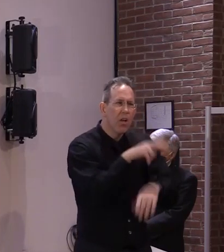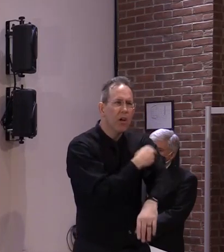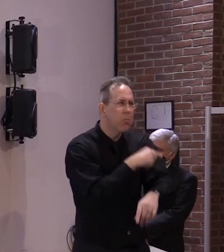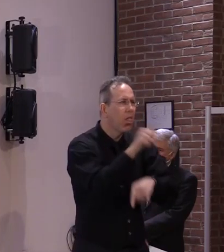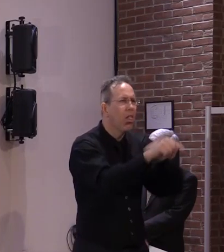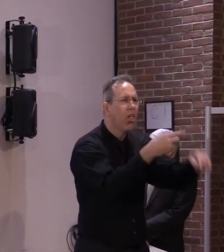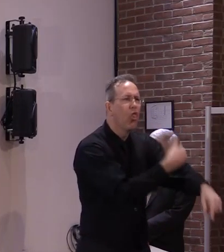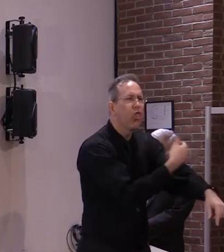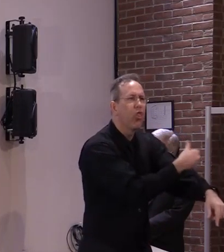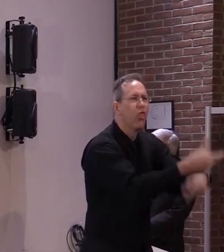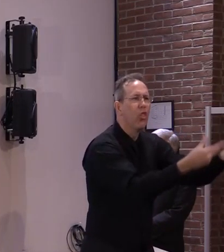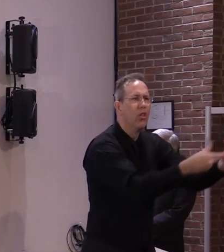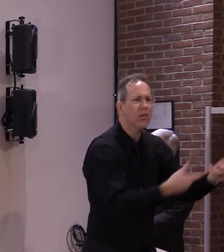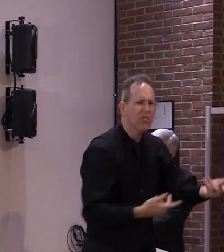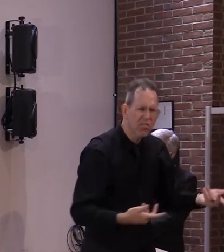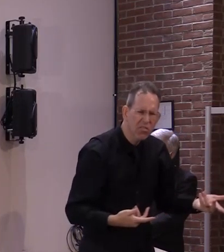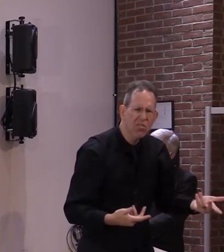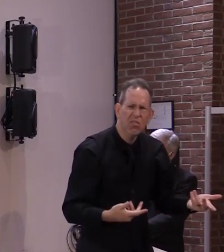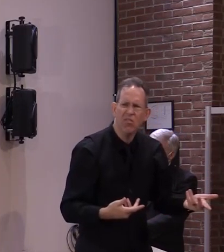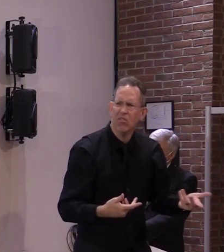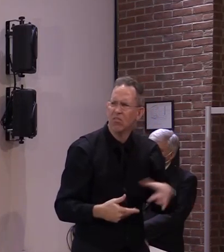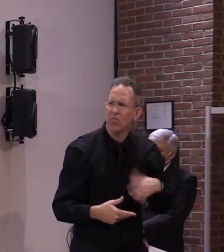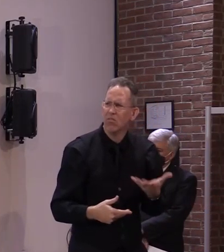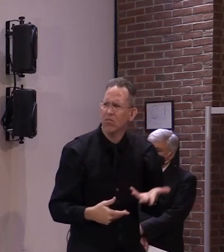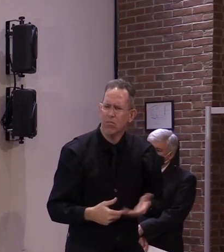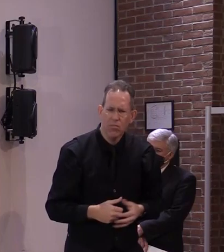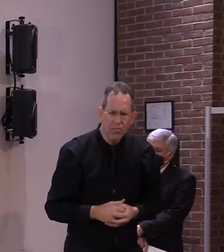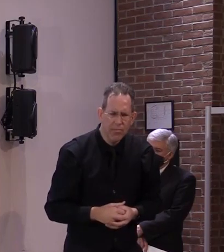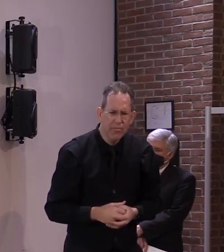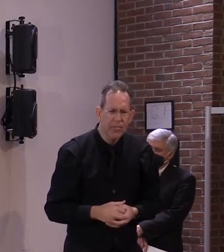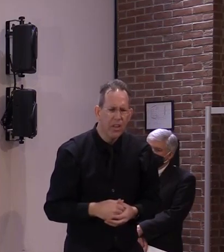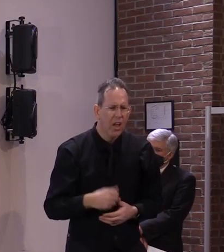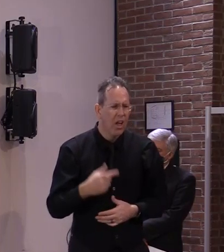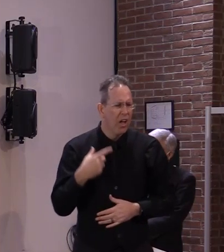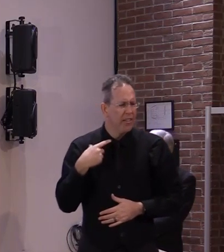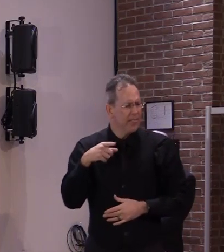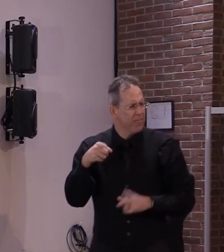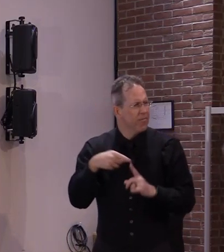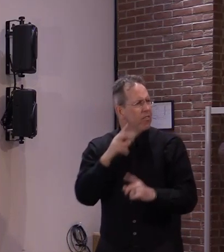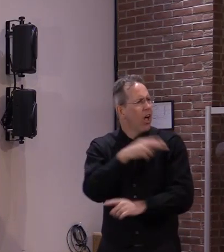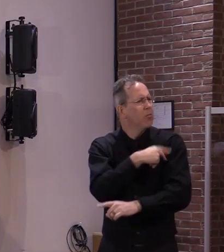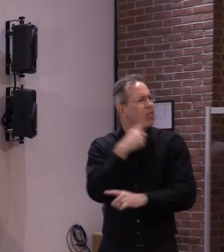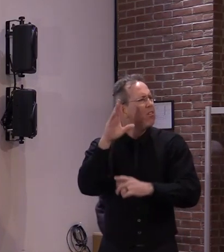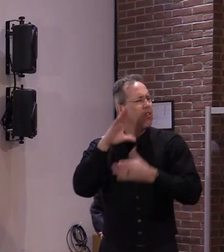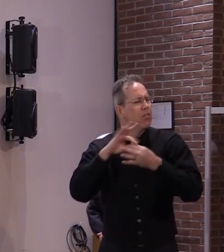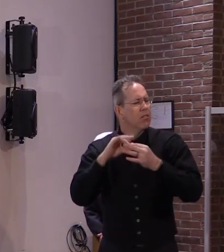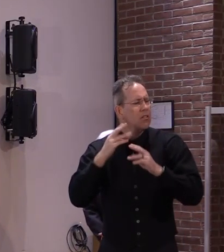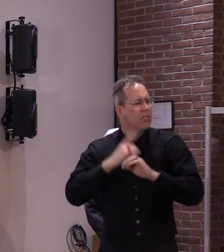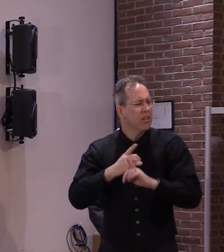are essential and needed to have shots, even though they're not even close to serving patients.